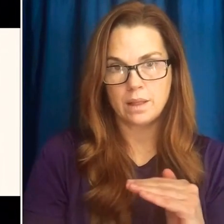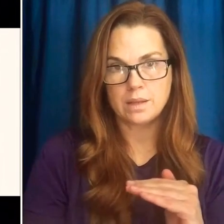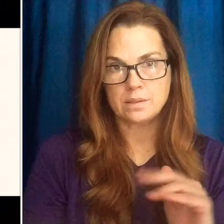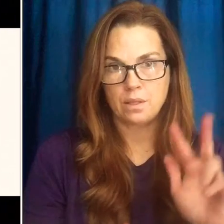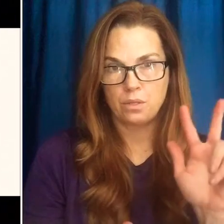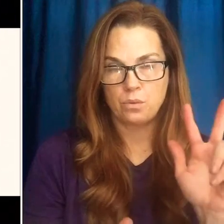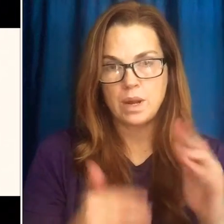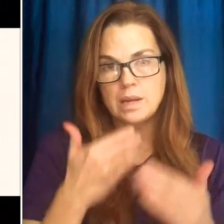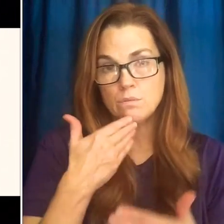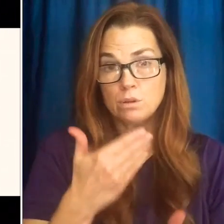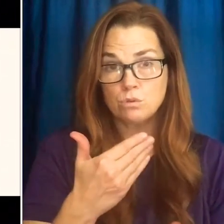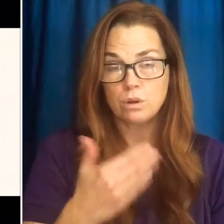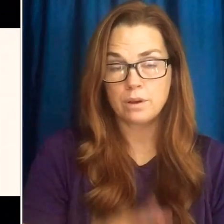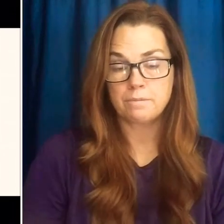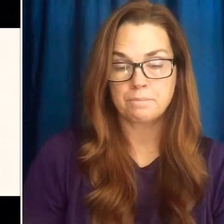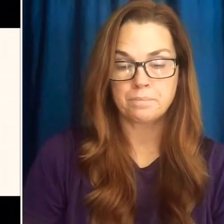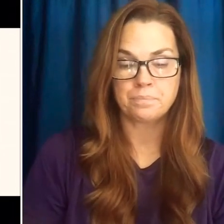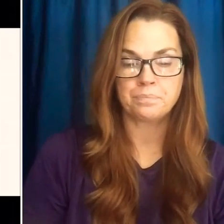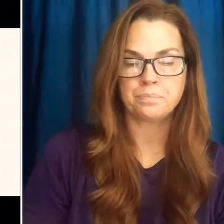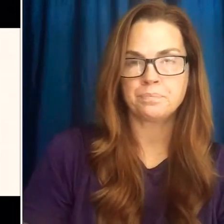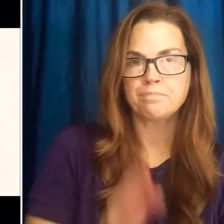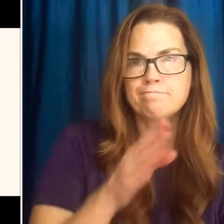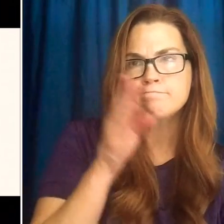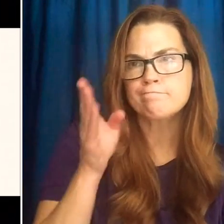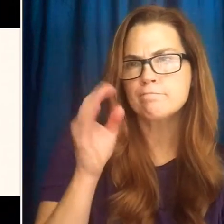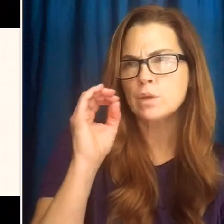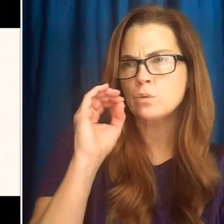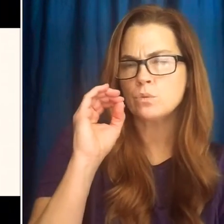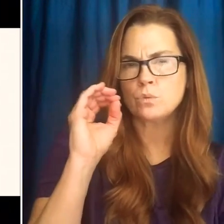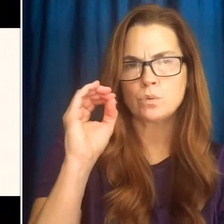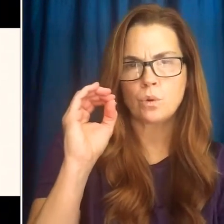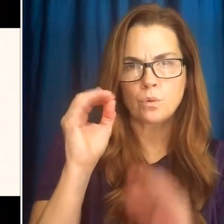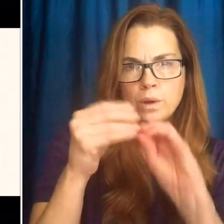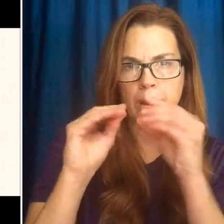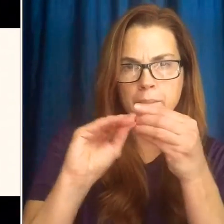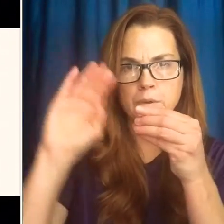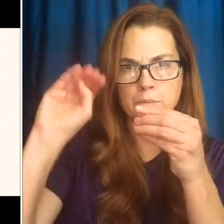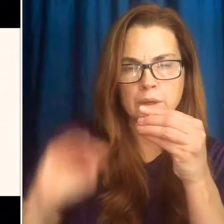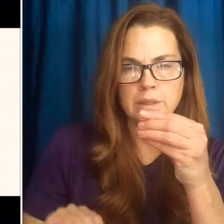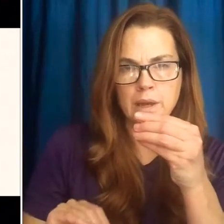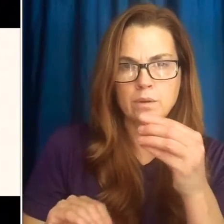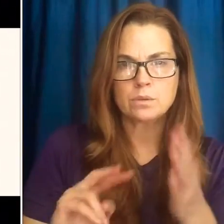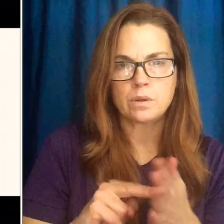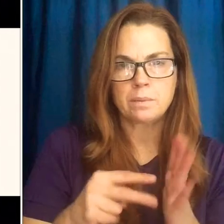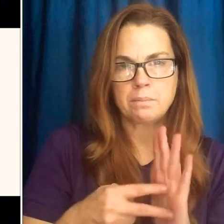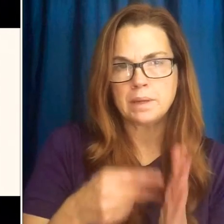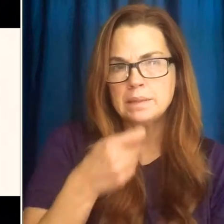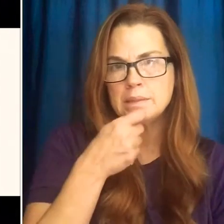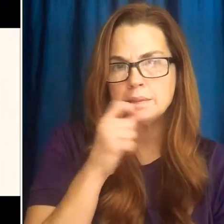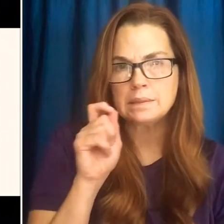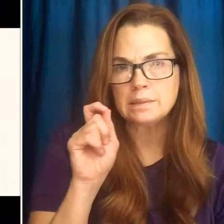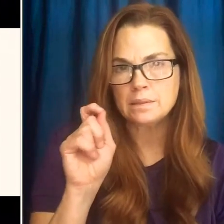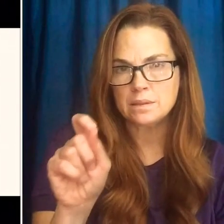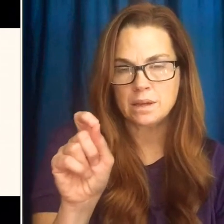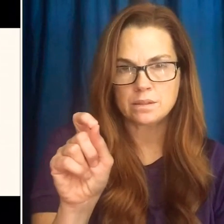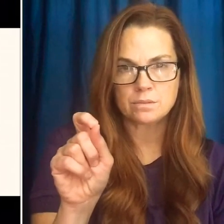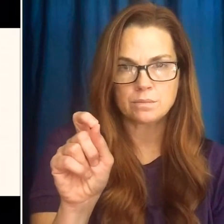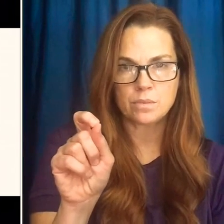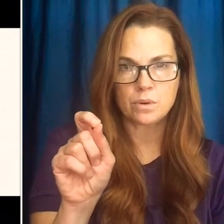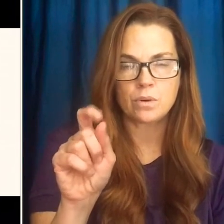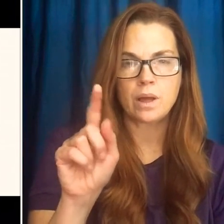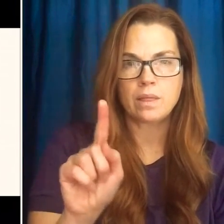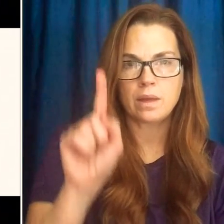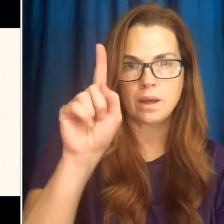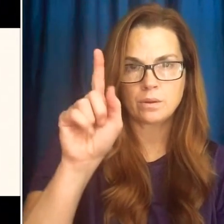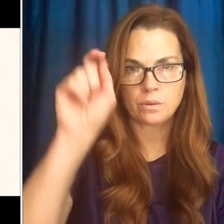remainder. So that means I need to add a decimal to my dividend and then push it to the top of the house. And then add